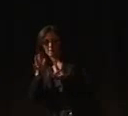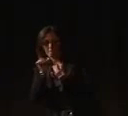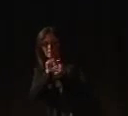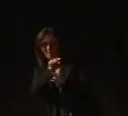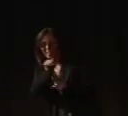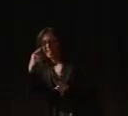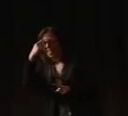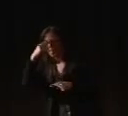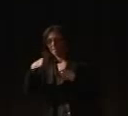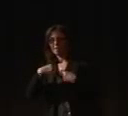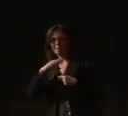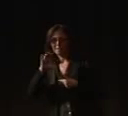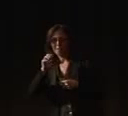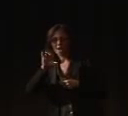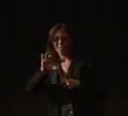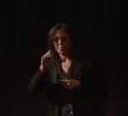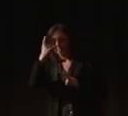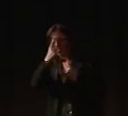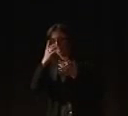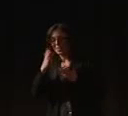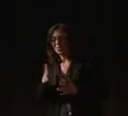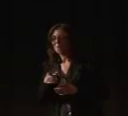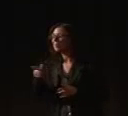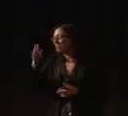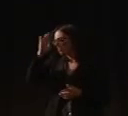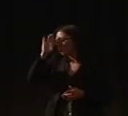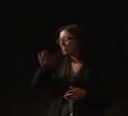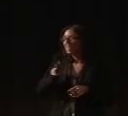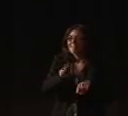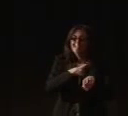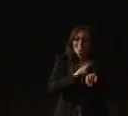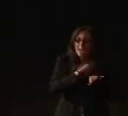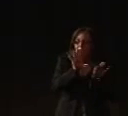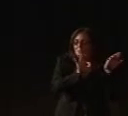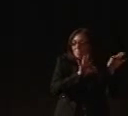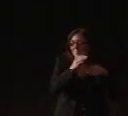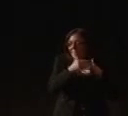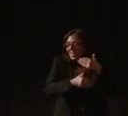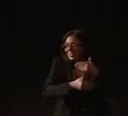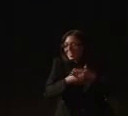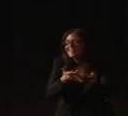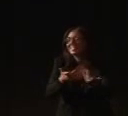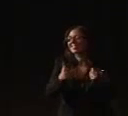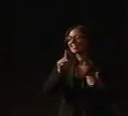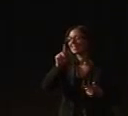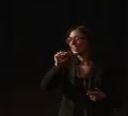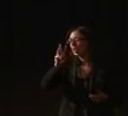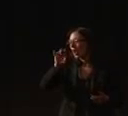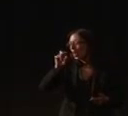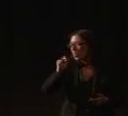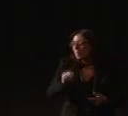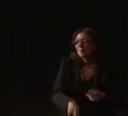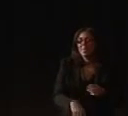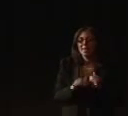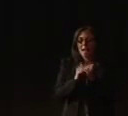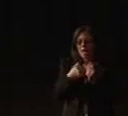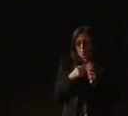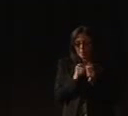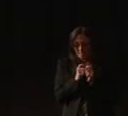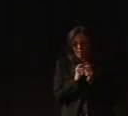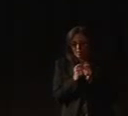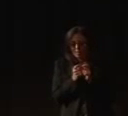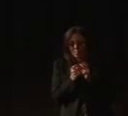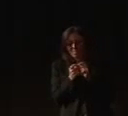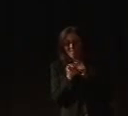of course you know about natural evolution, about Darwin, about mutations and natural selections. You may know that evolution is